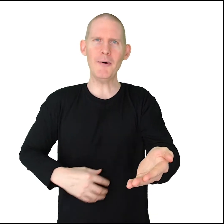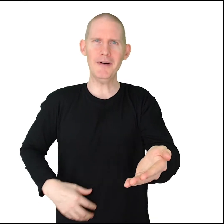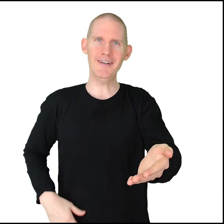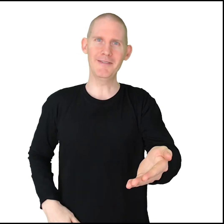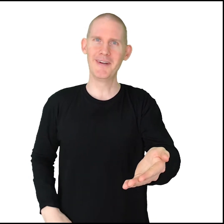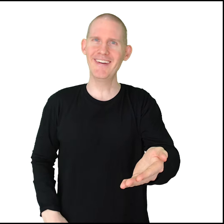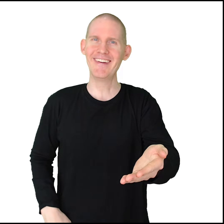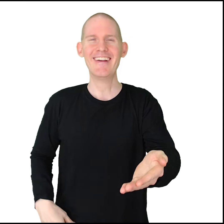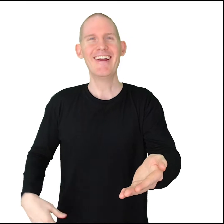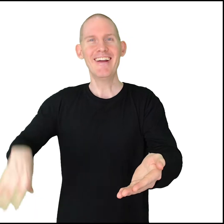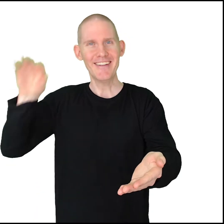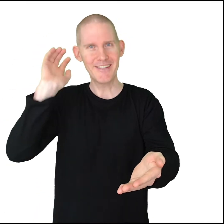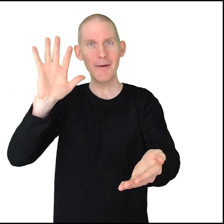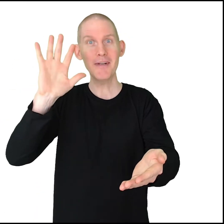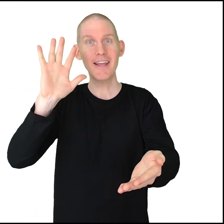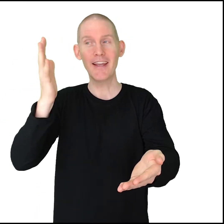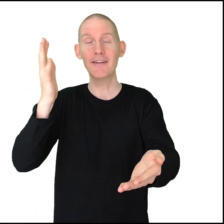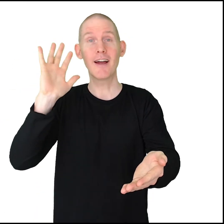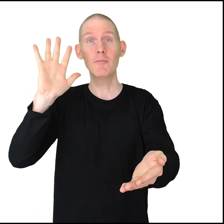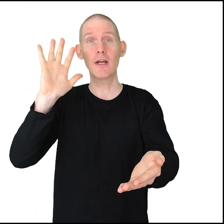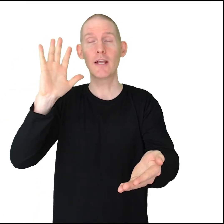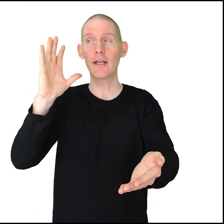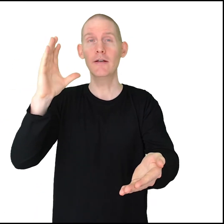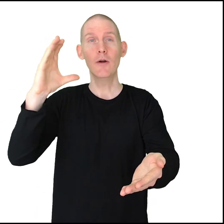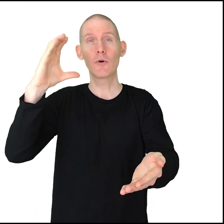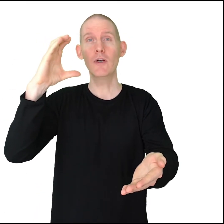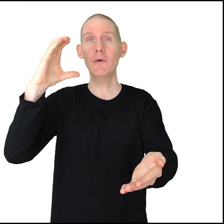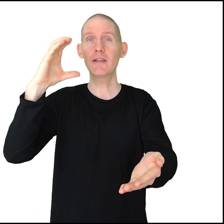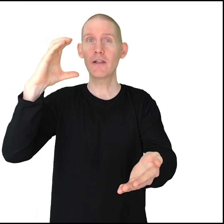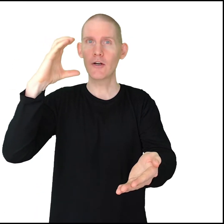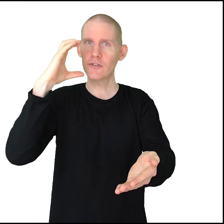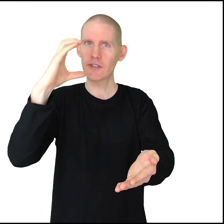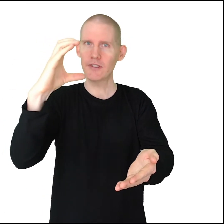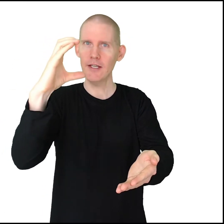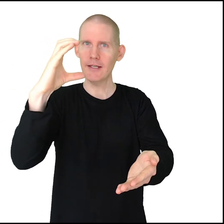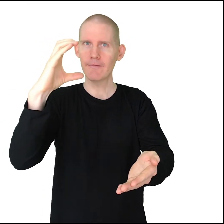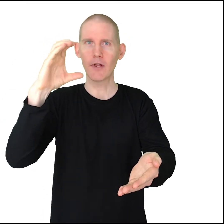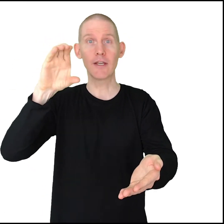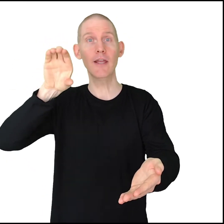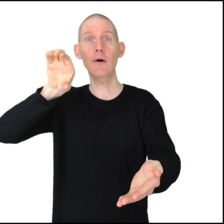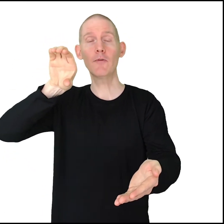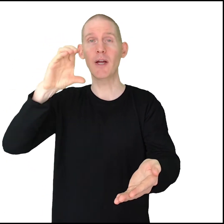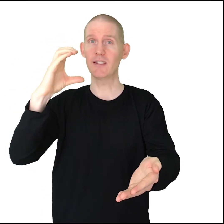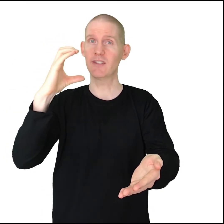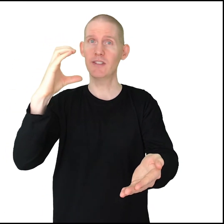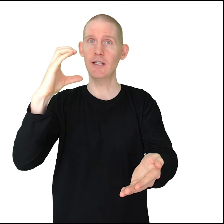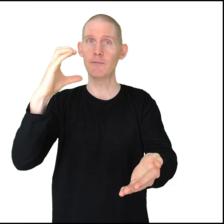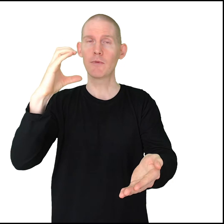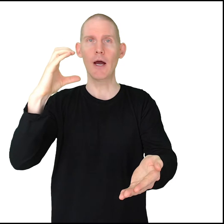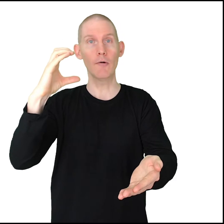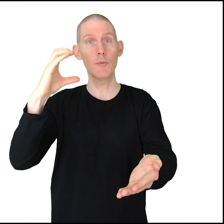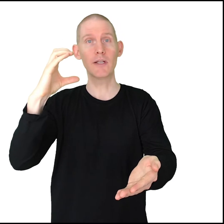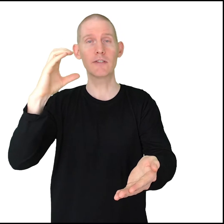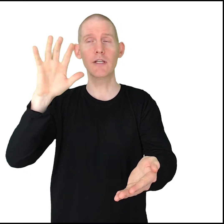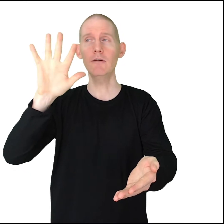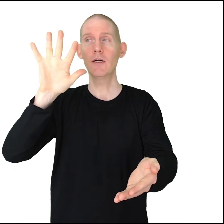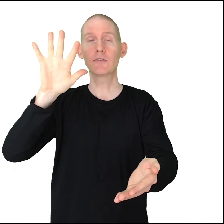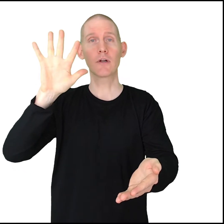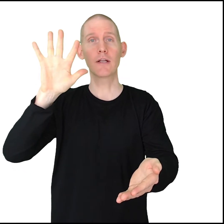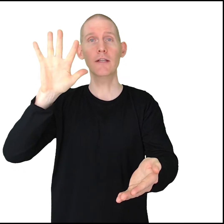power. Dominant hand, I'm right-handed. We're going to make the letter C, like in the alphabet, C. How do we make a C? Start like this,